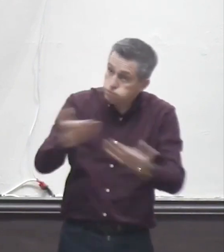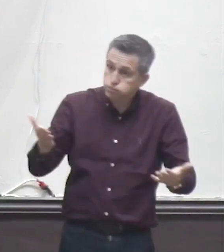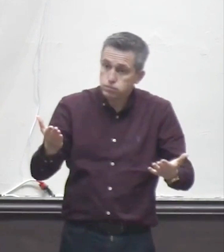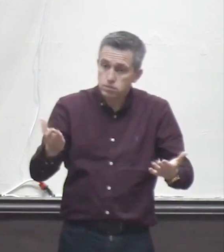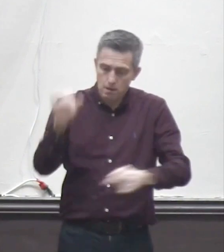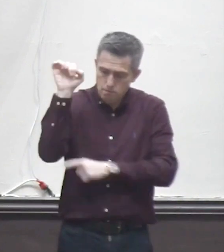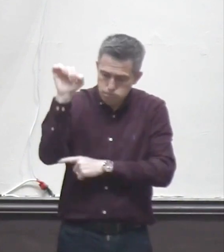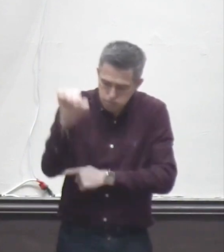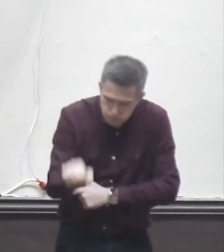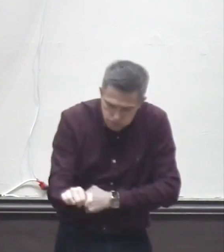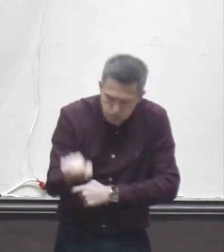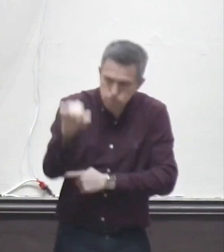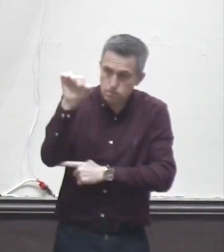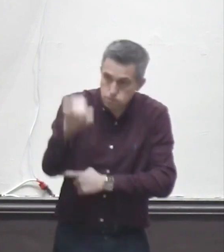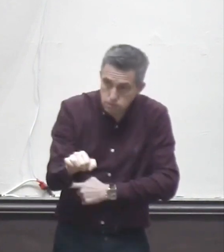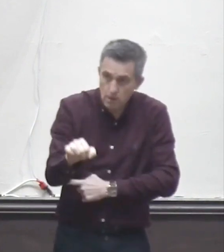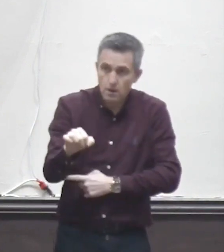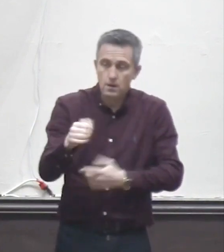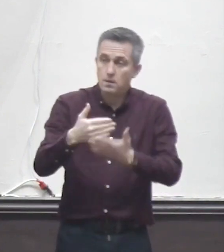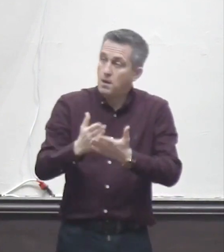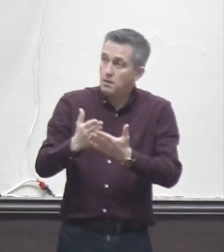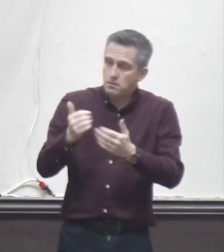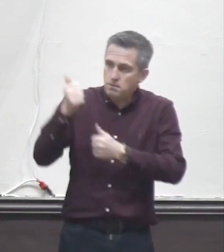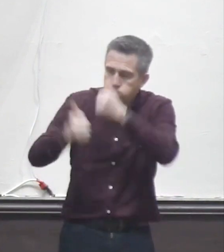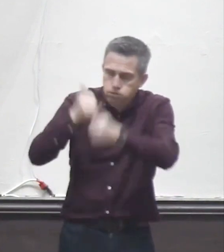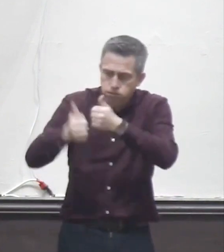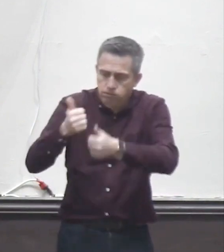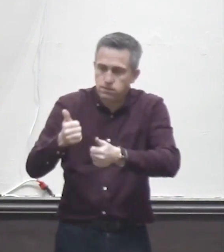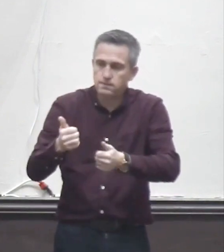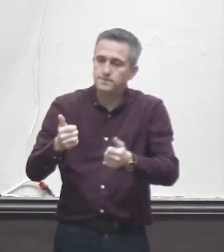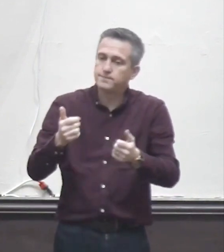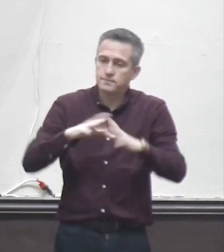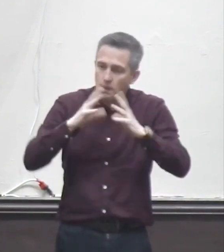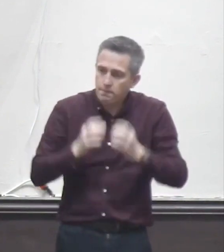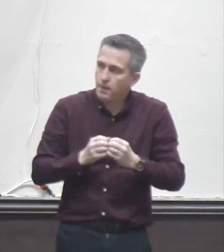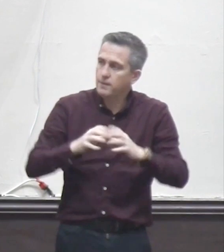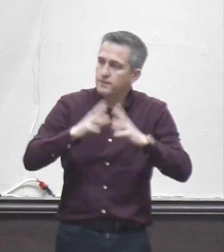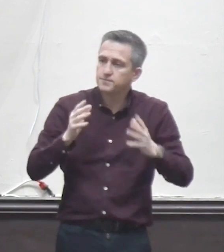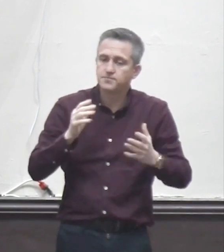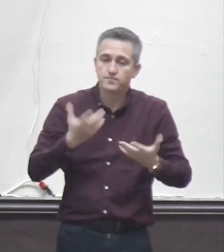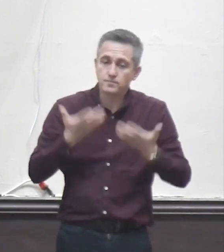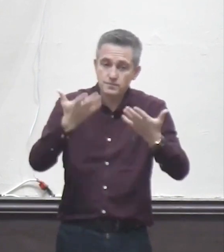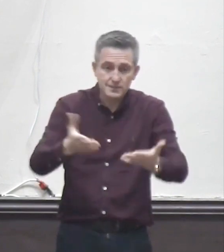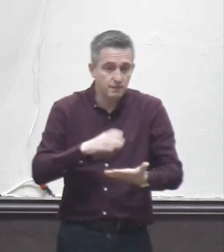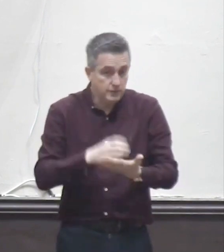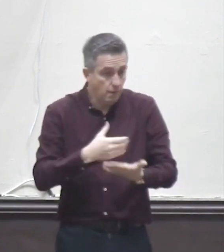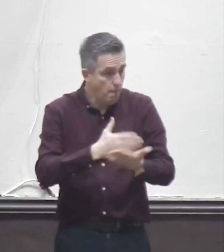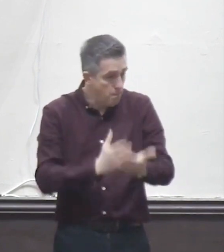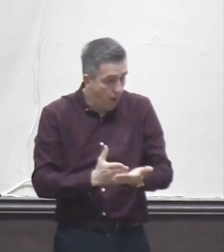prostration is an act of worship, to give sadaqah is an act of worship, to give charity is an act of